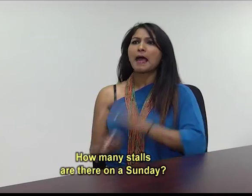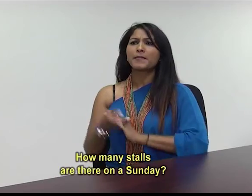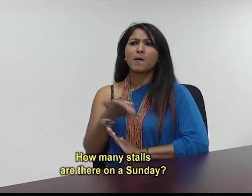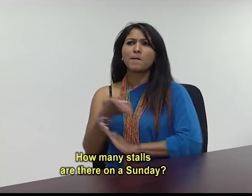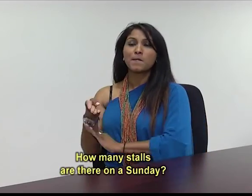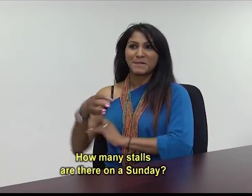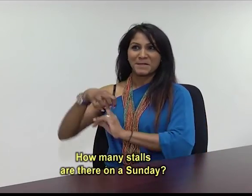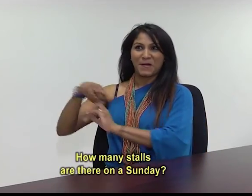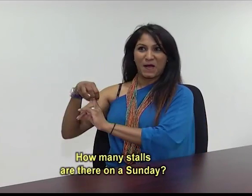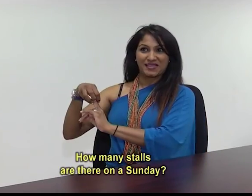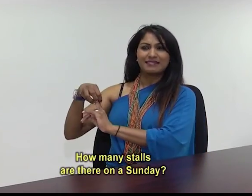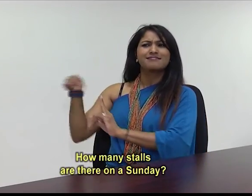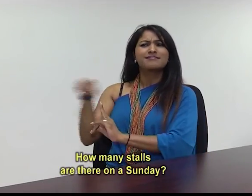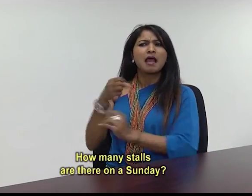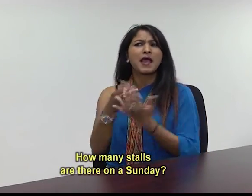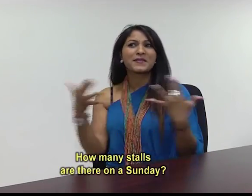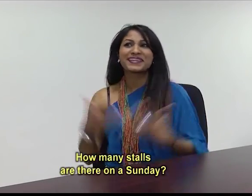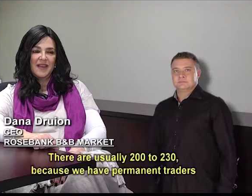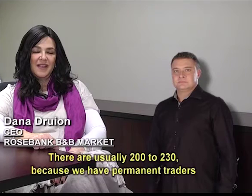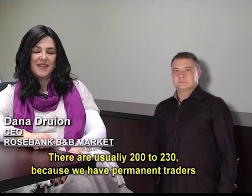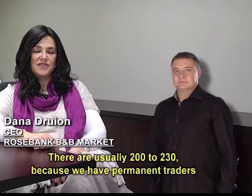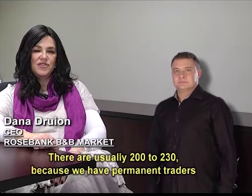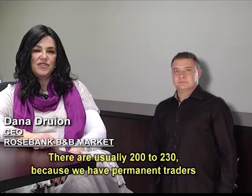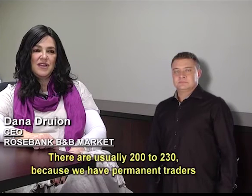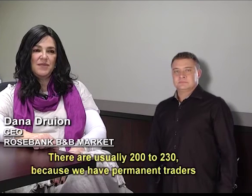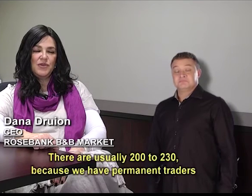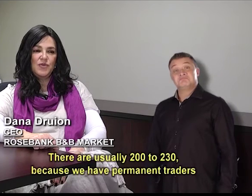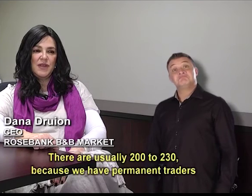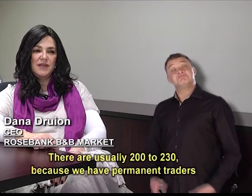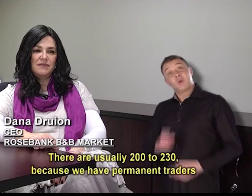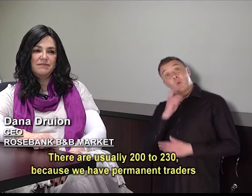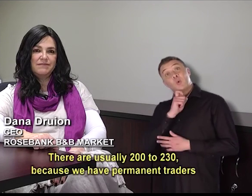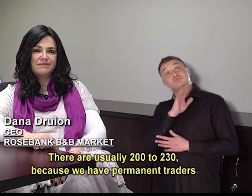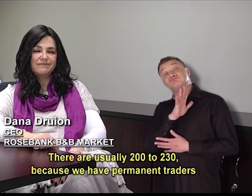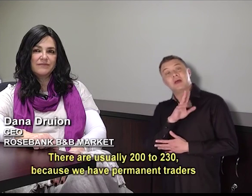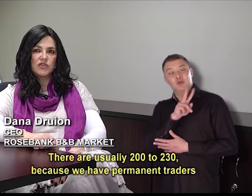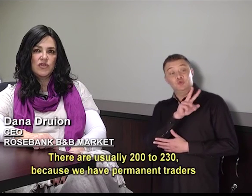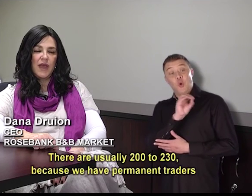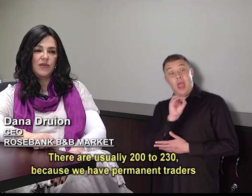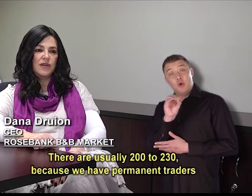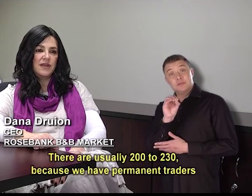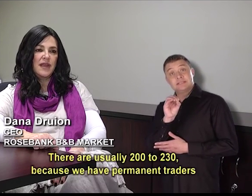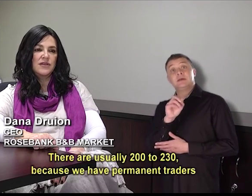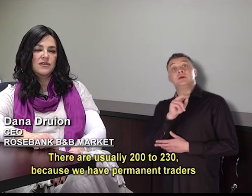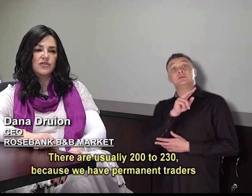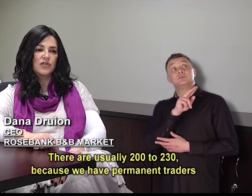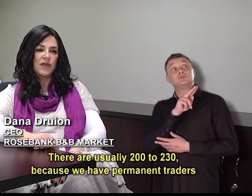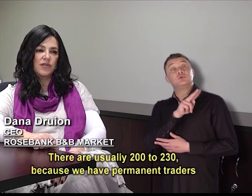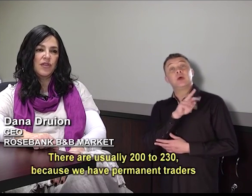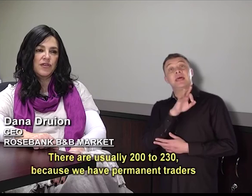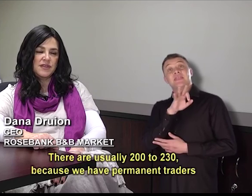How many stalls are there on a Sunday? There's usually between 200